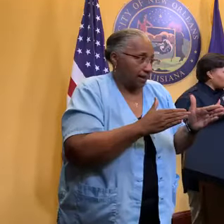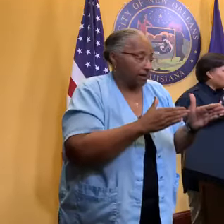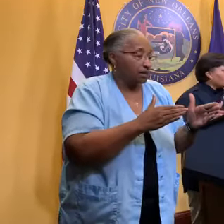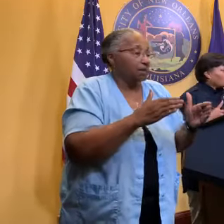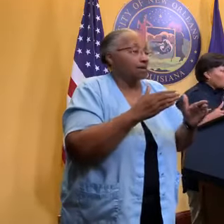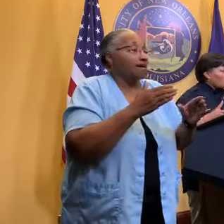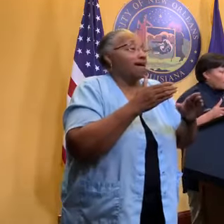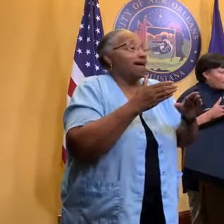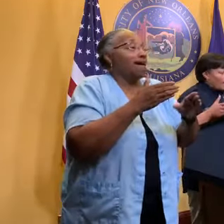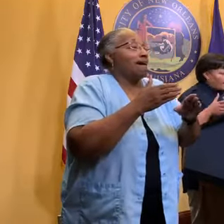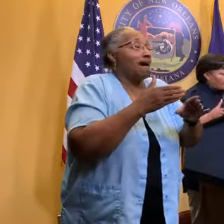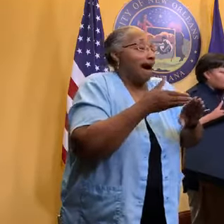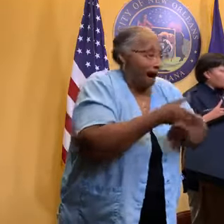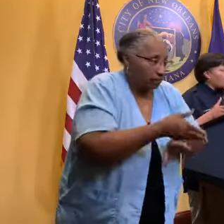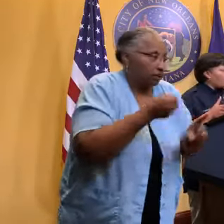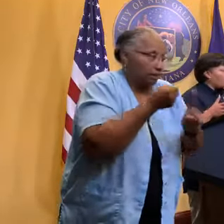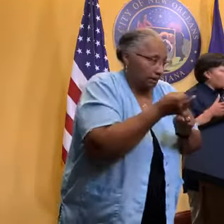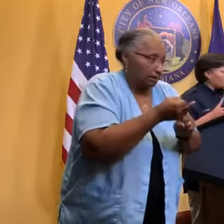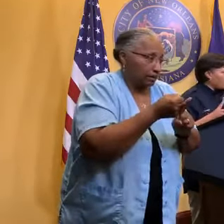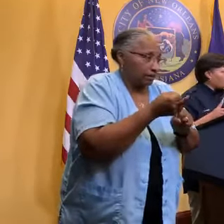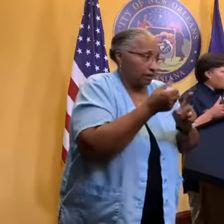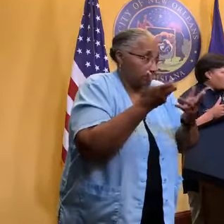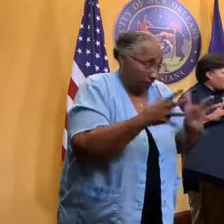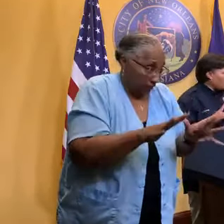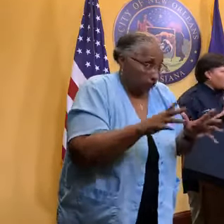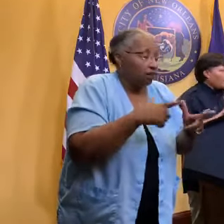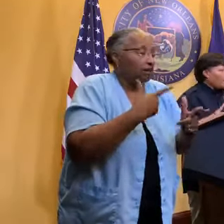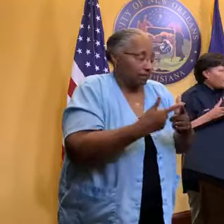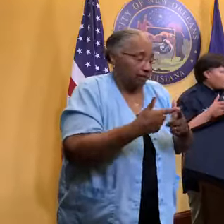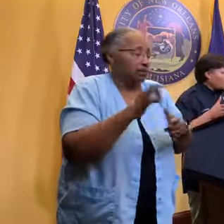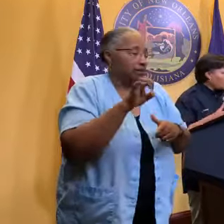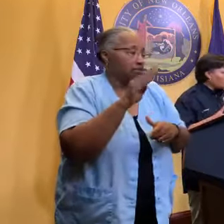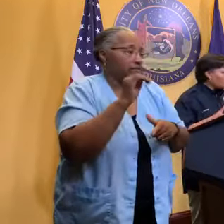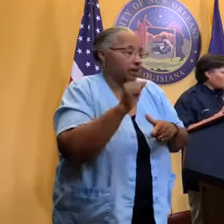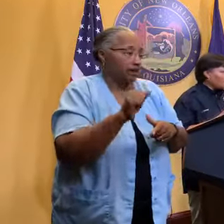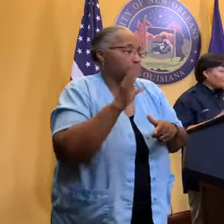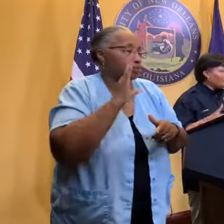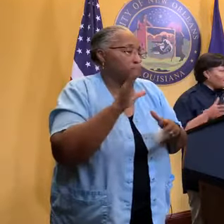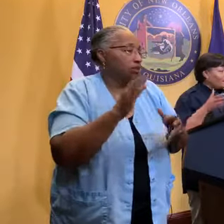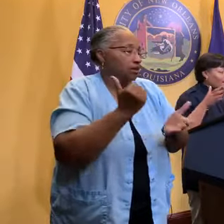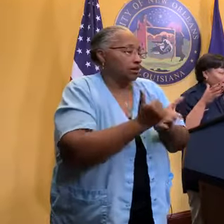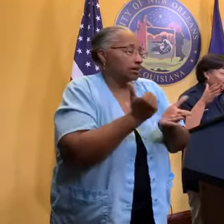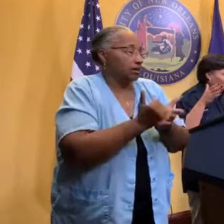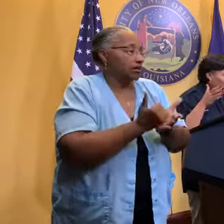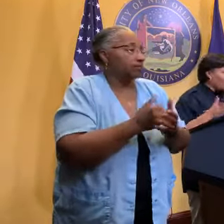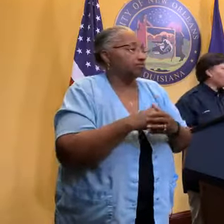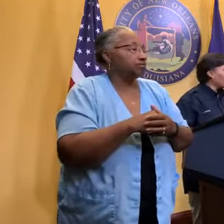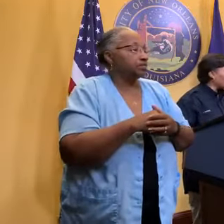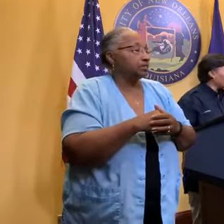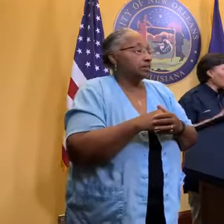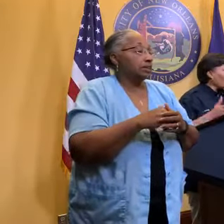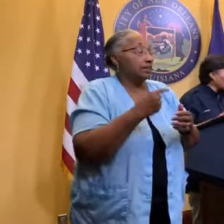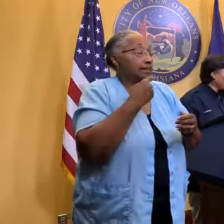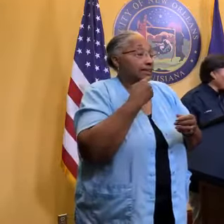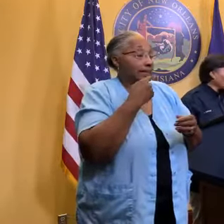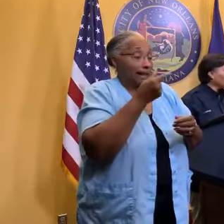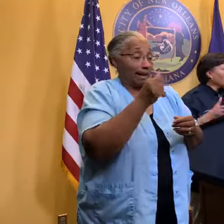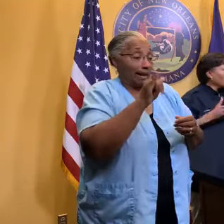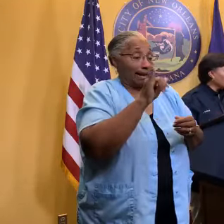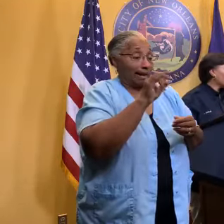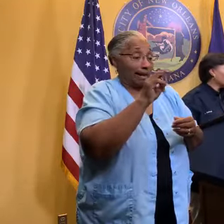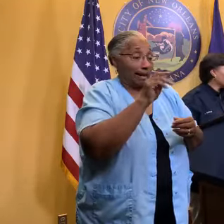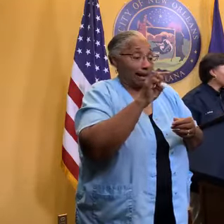post-disaster. So hearing from Administrator Gaynor earlier this morning saying, hey, he will be here on the